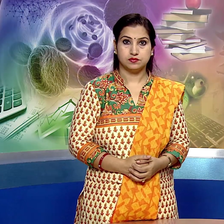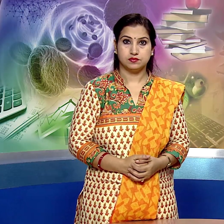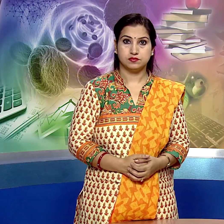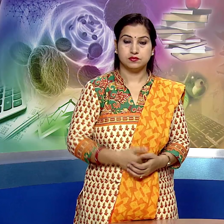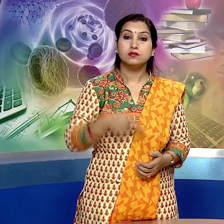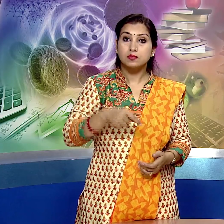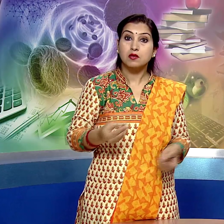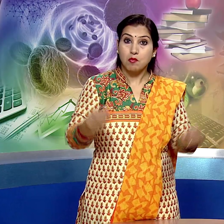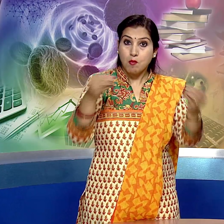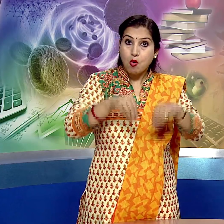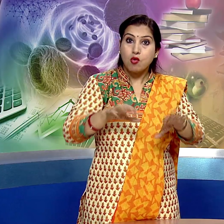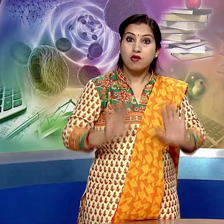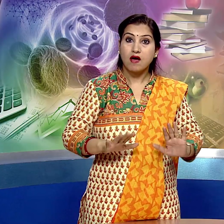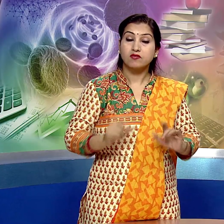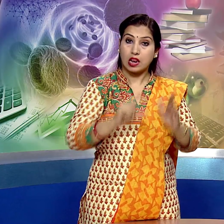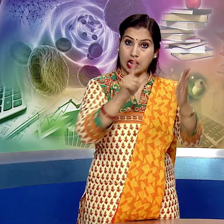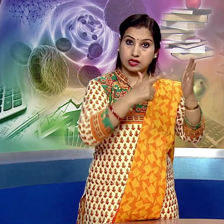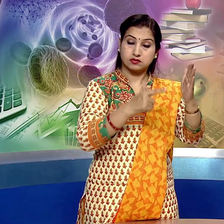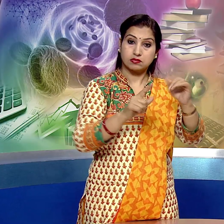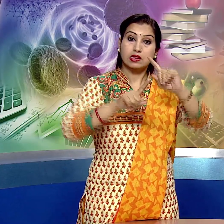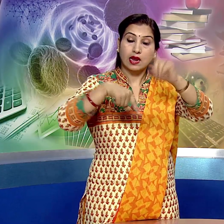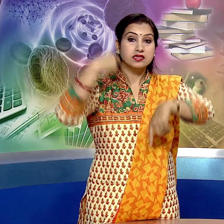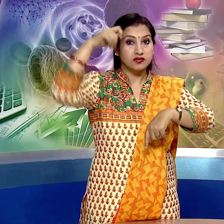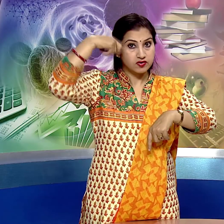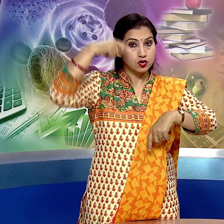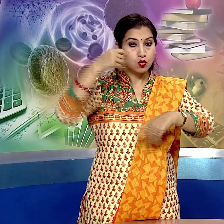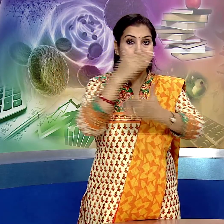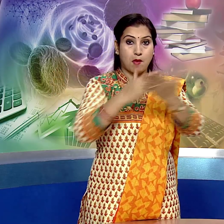there is more about this lesson in the next video of part 2,